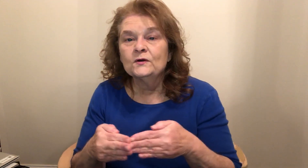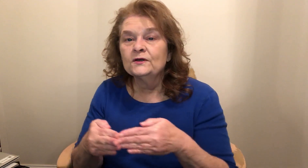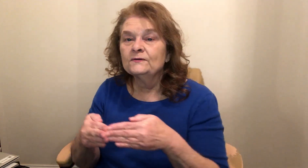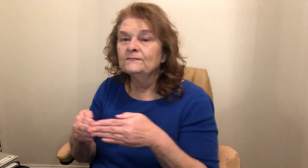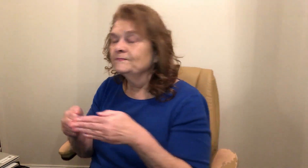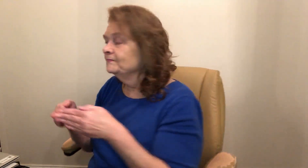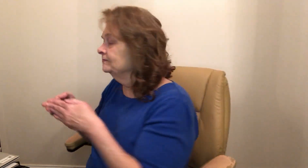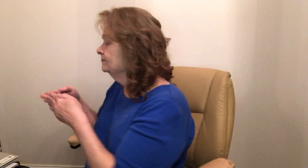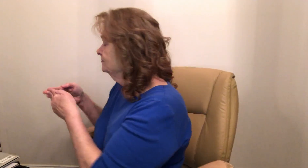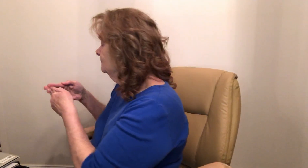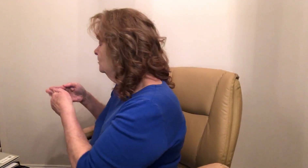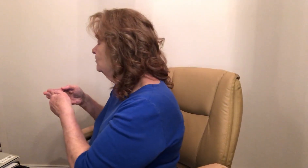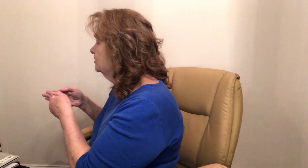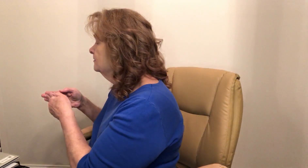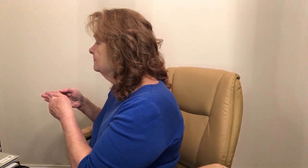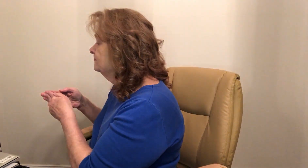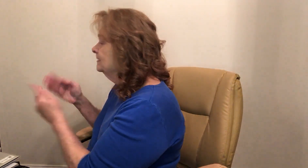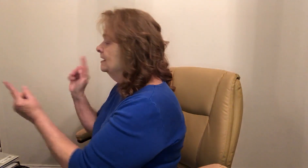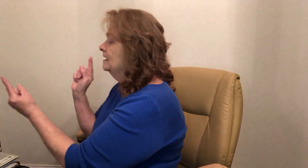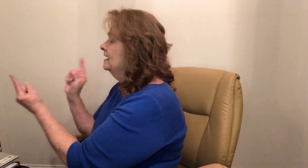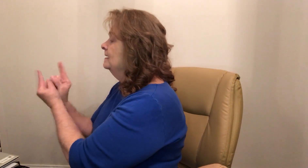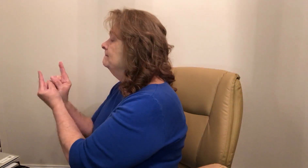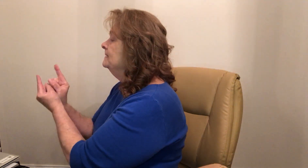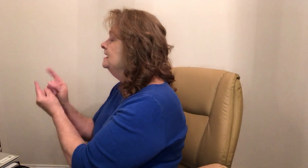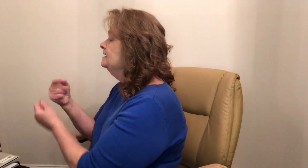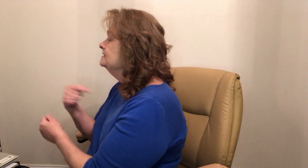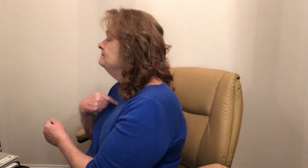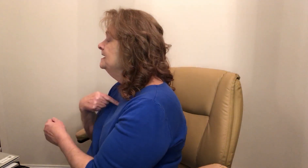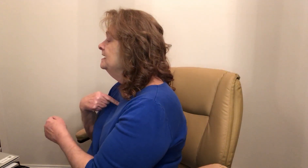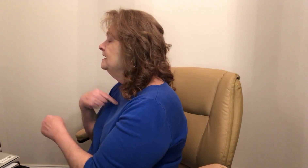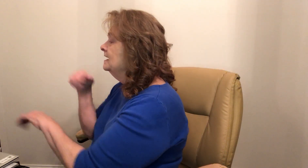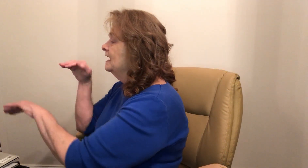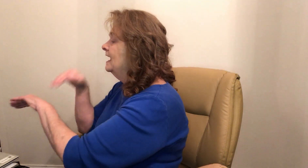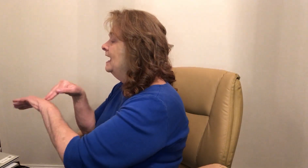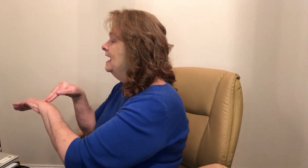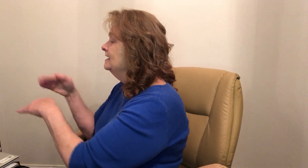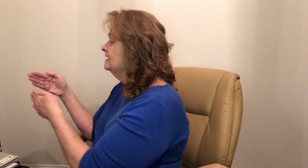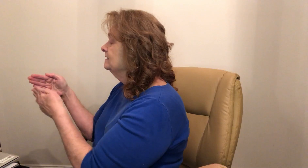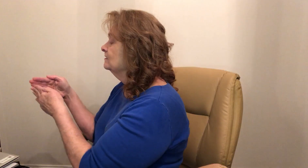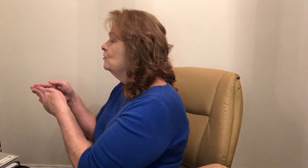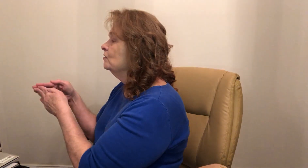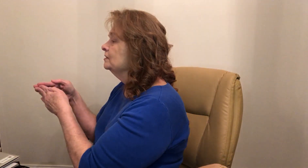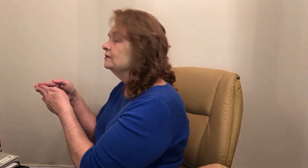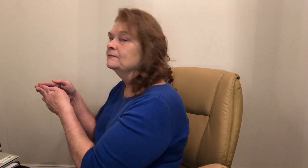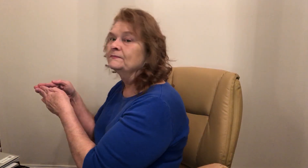corner, corner. Meet me at the corner.